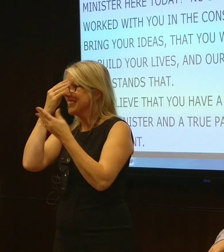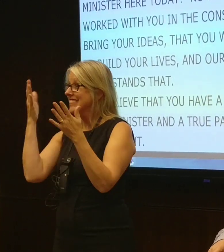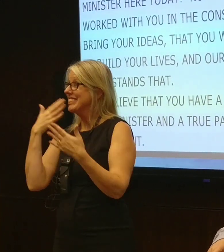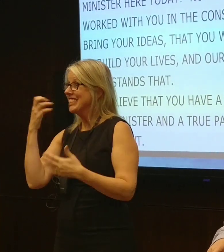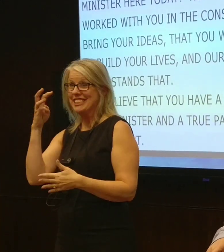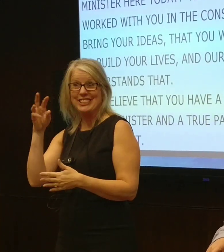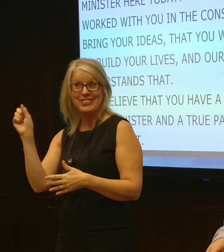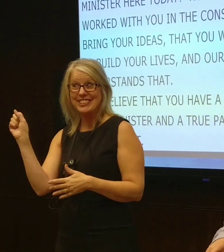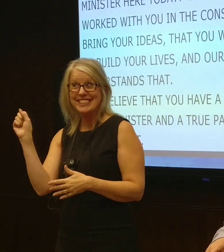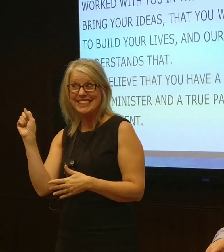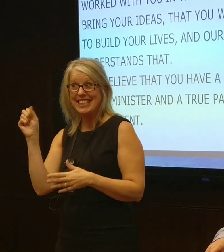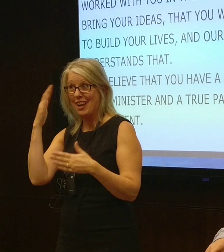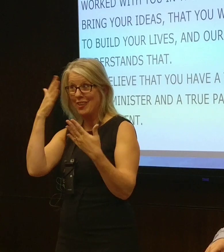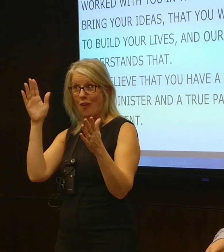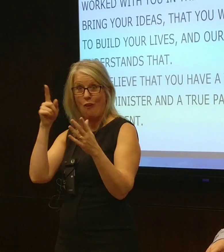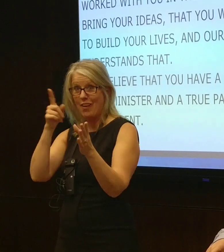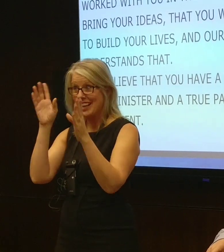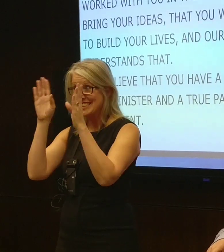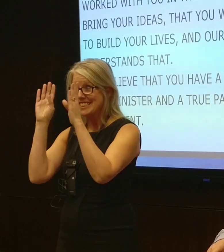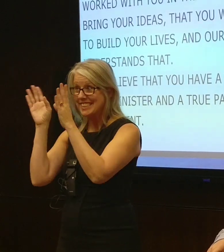Today. I don't know if anyone was paying attention.